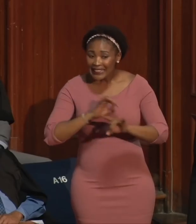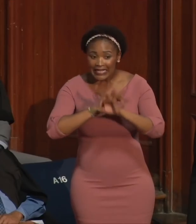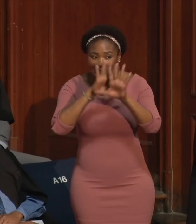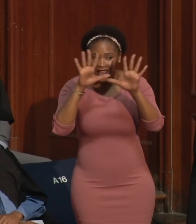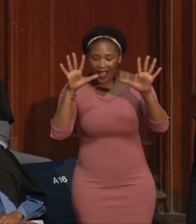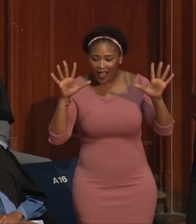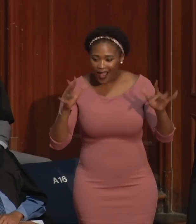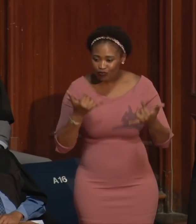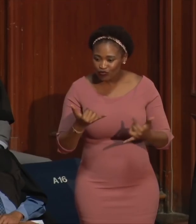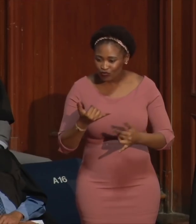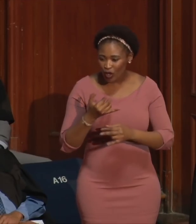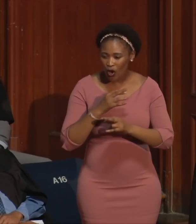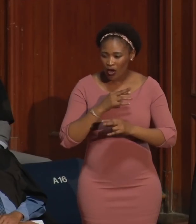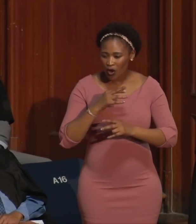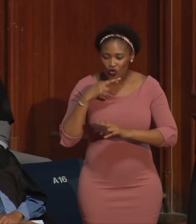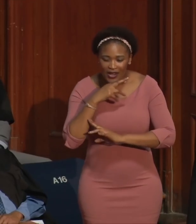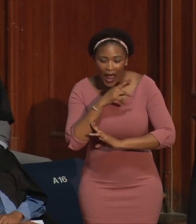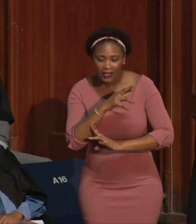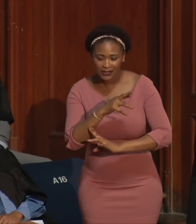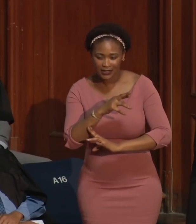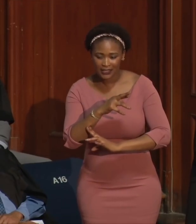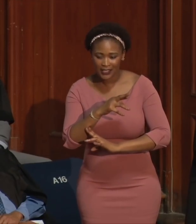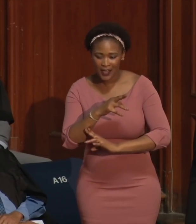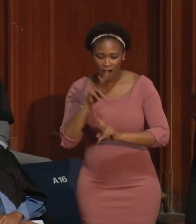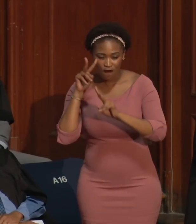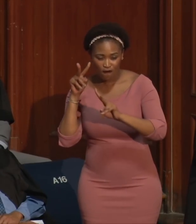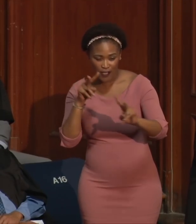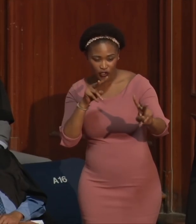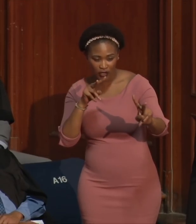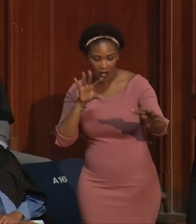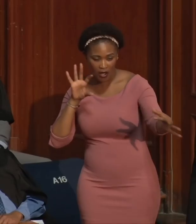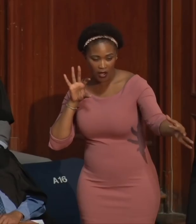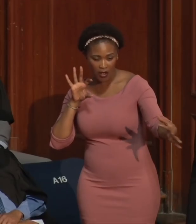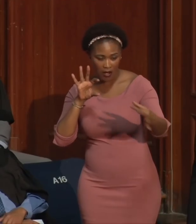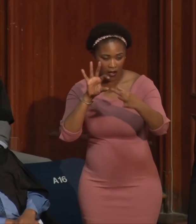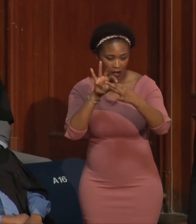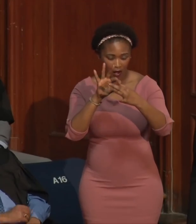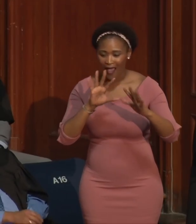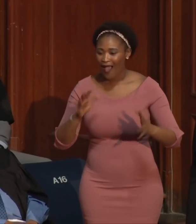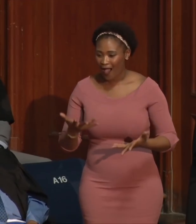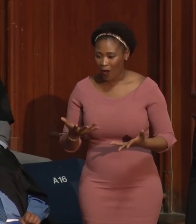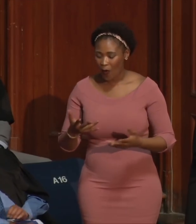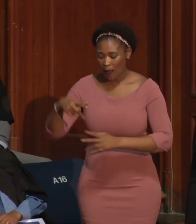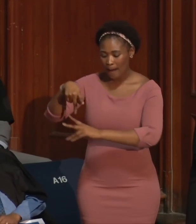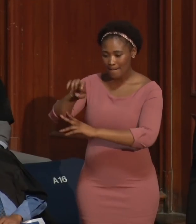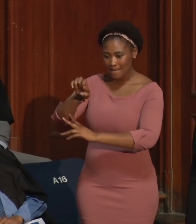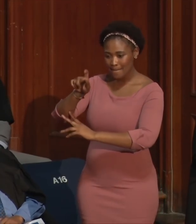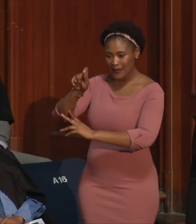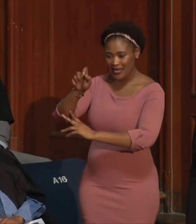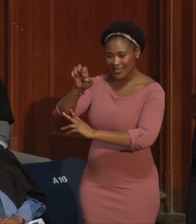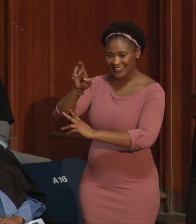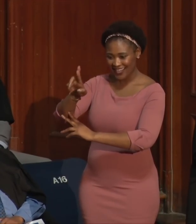reality relative to this vision generates what Peter Senge calls